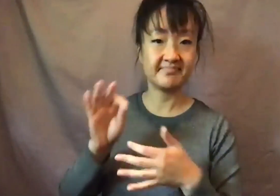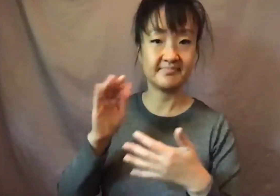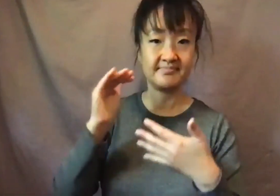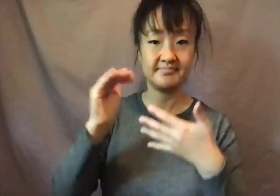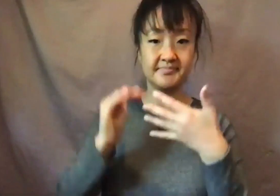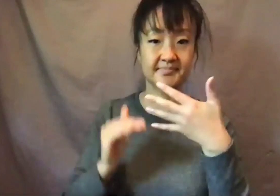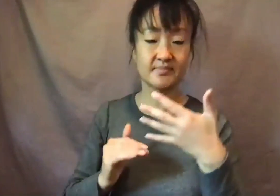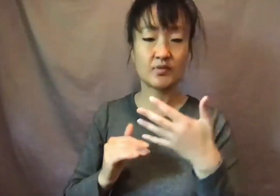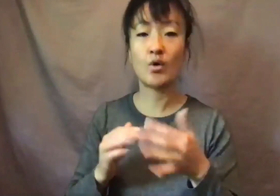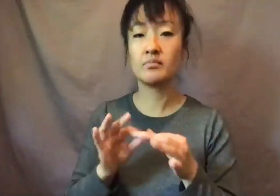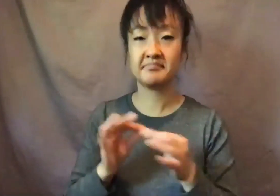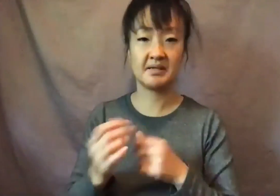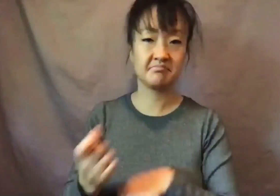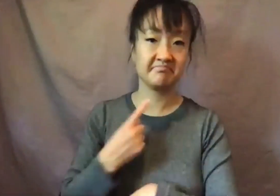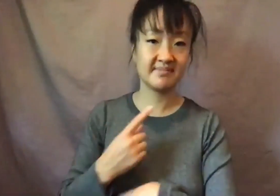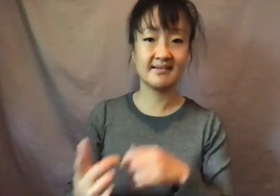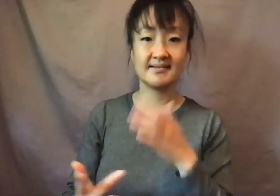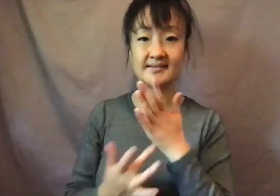on the tech support.